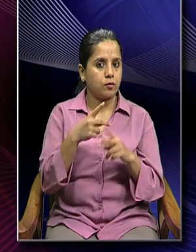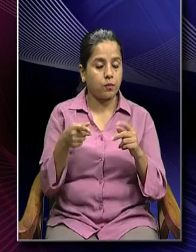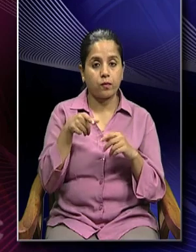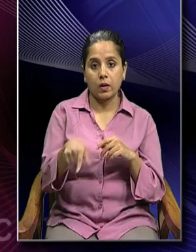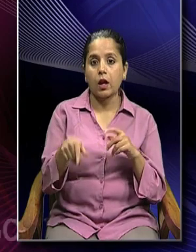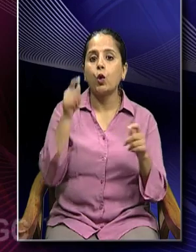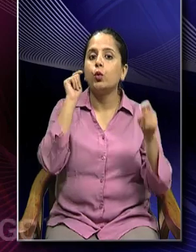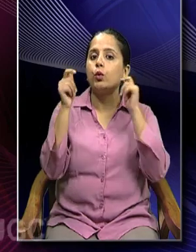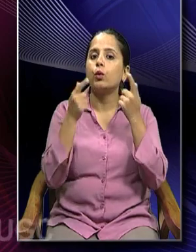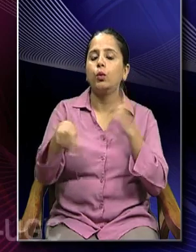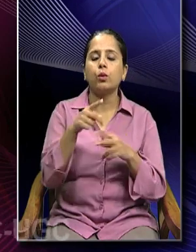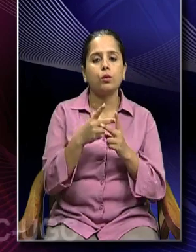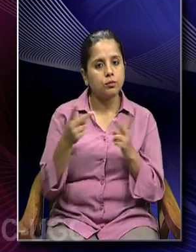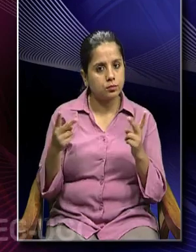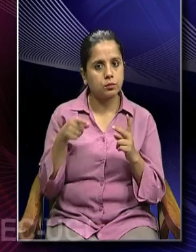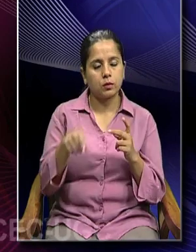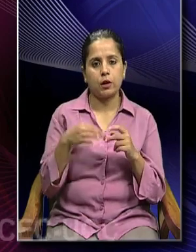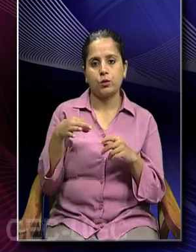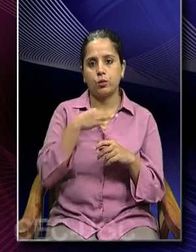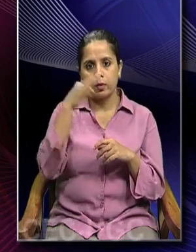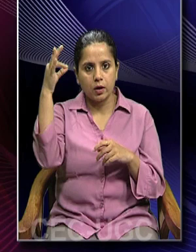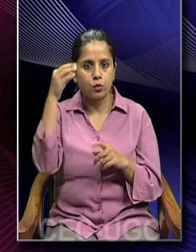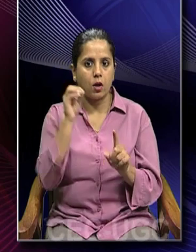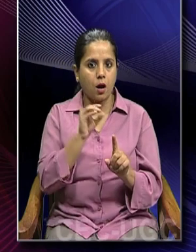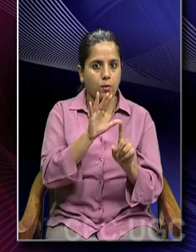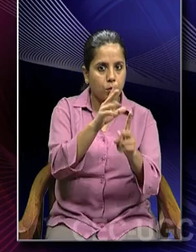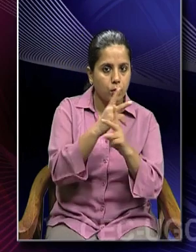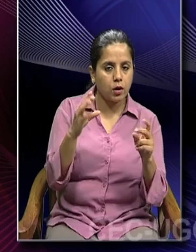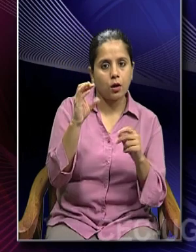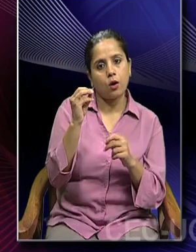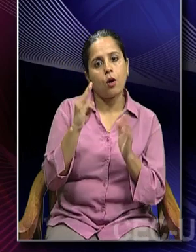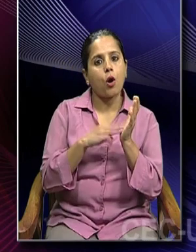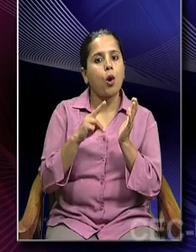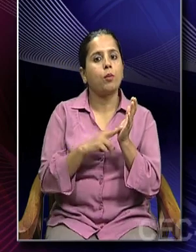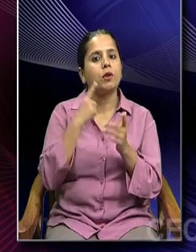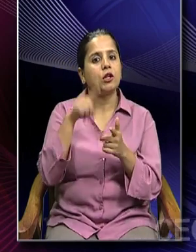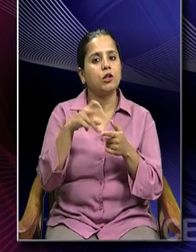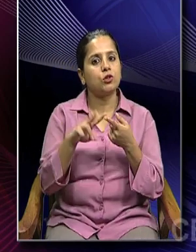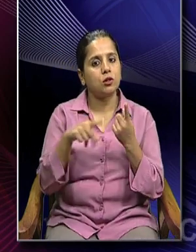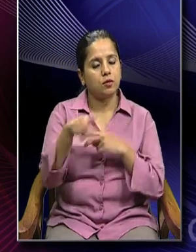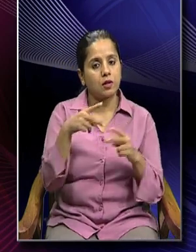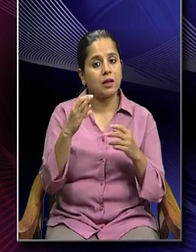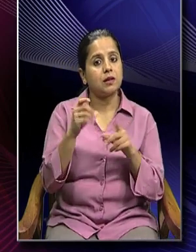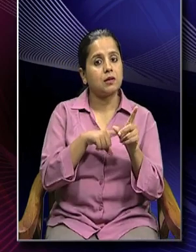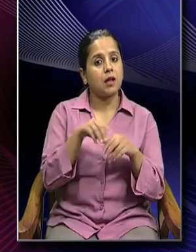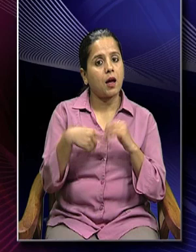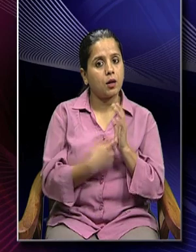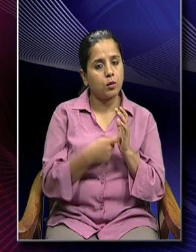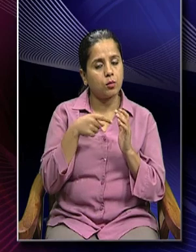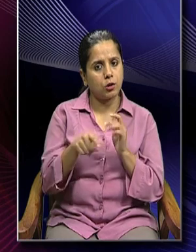the role of this spiritual approach of omnijective theory. So, it is a cyber revolution which